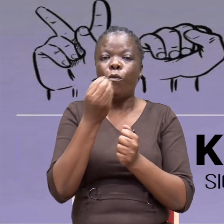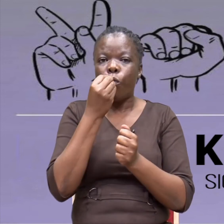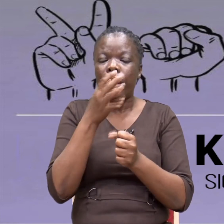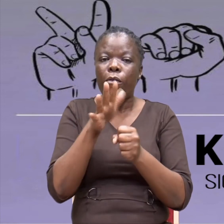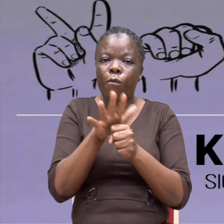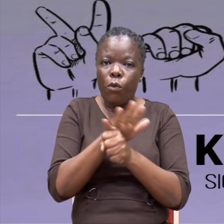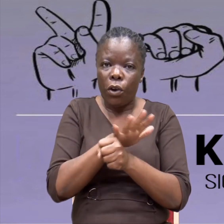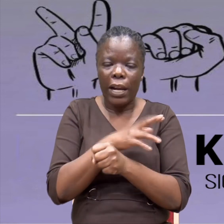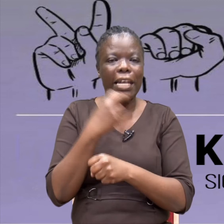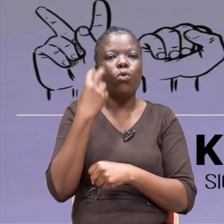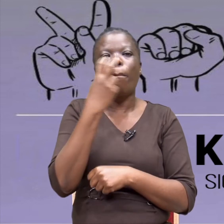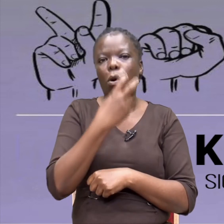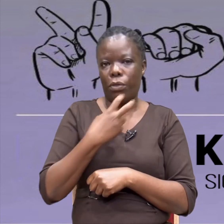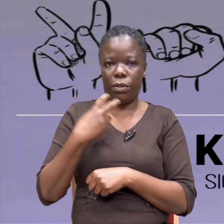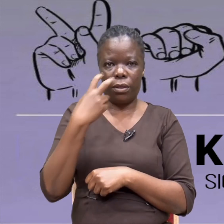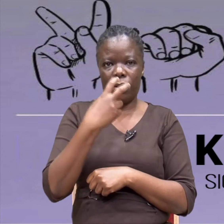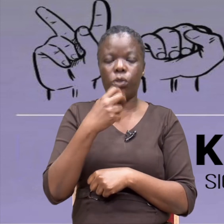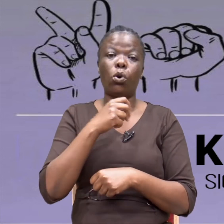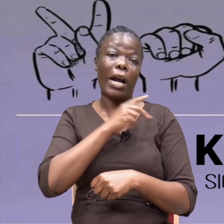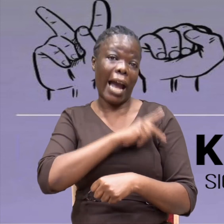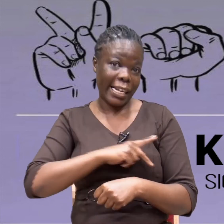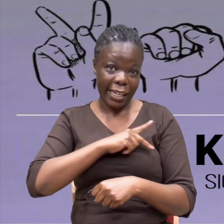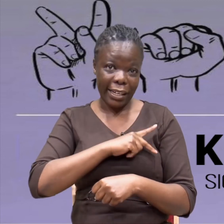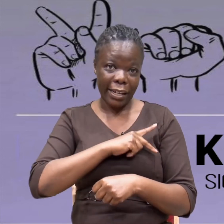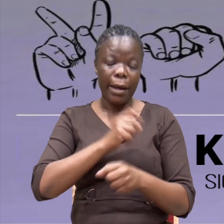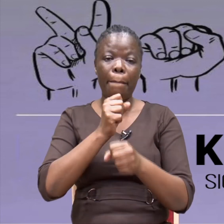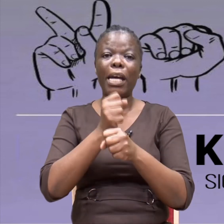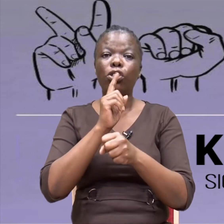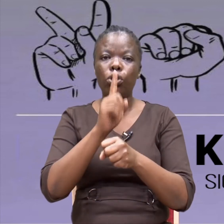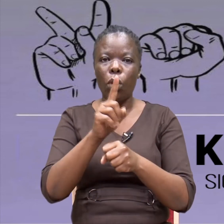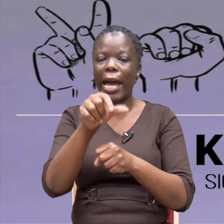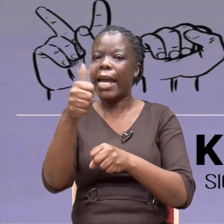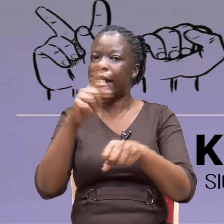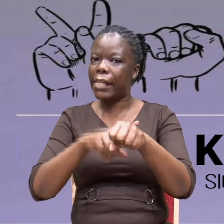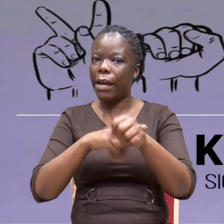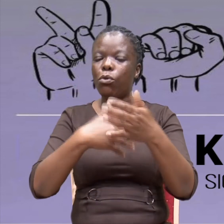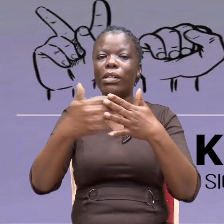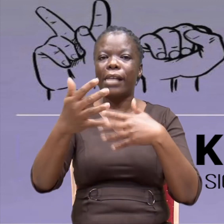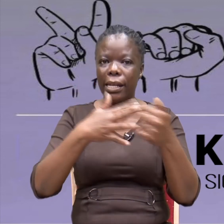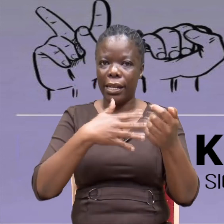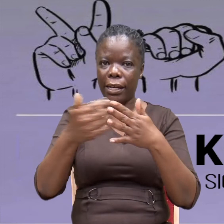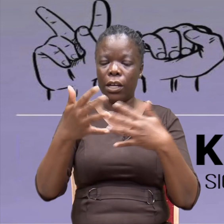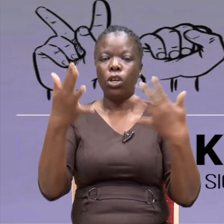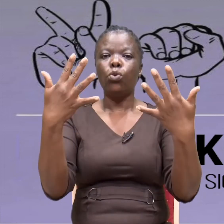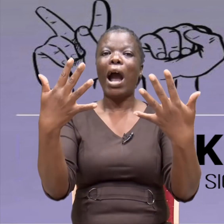food full in your mouth. So kindly make sure anytime you are signing, your hands